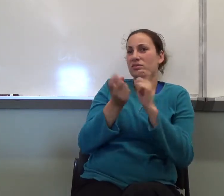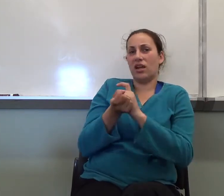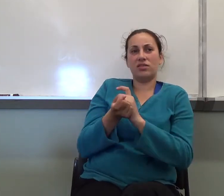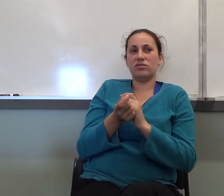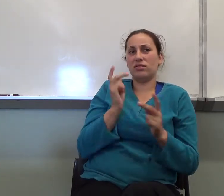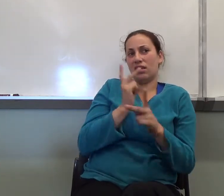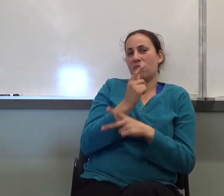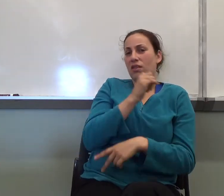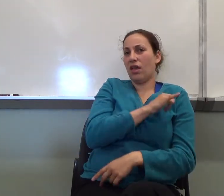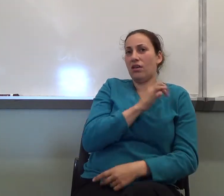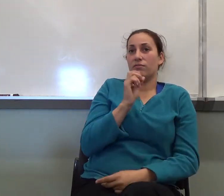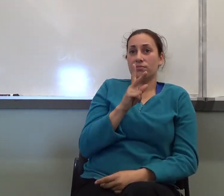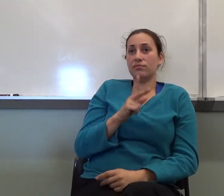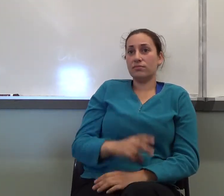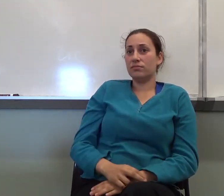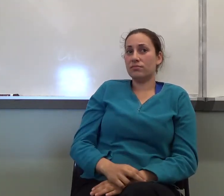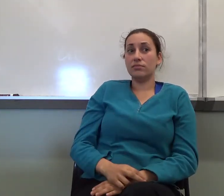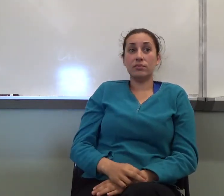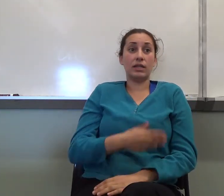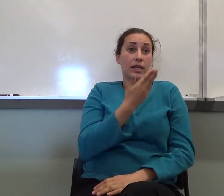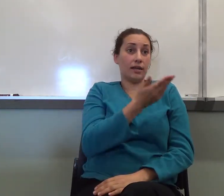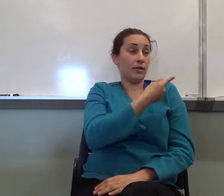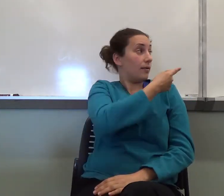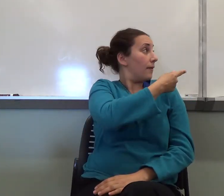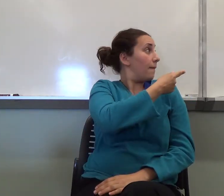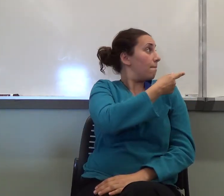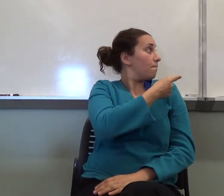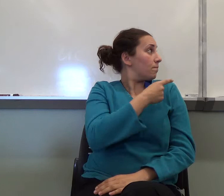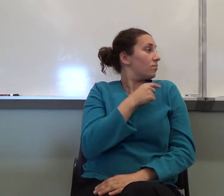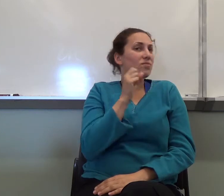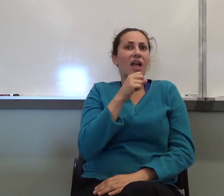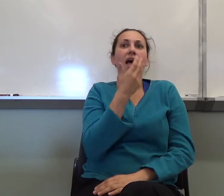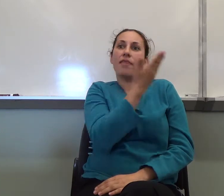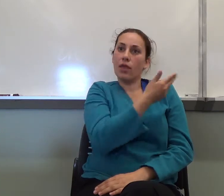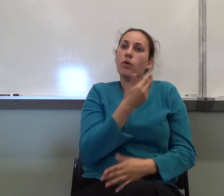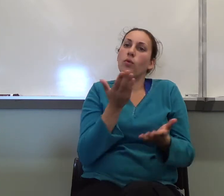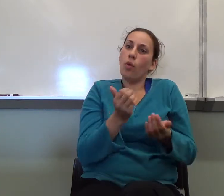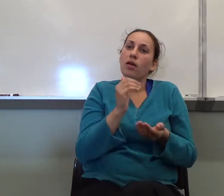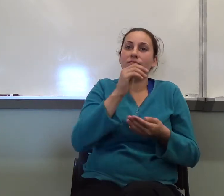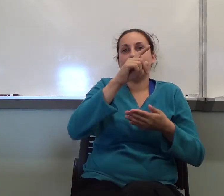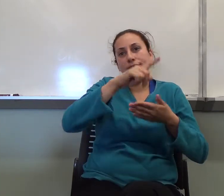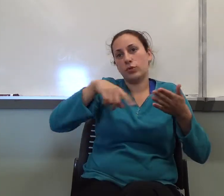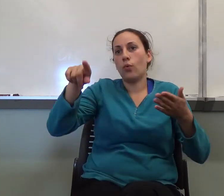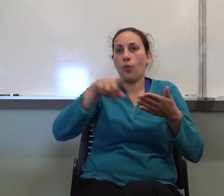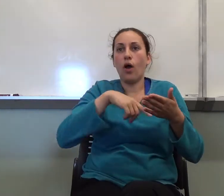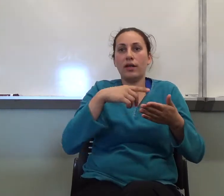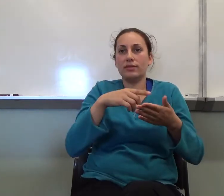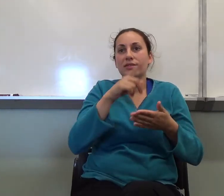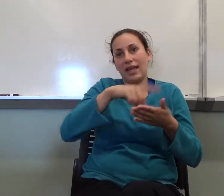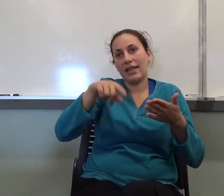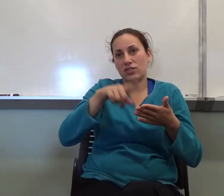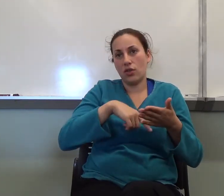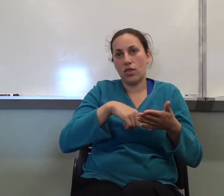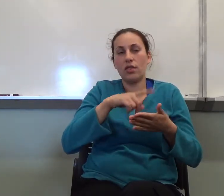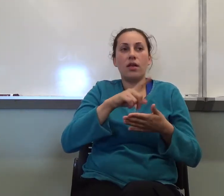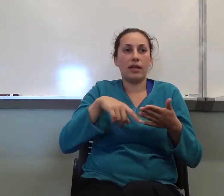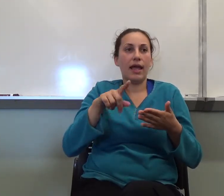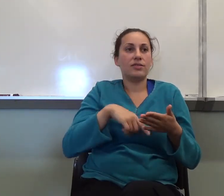into proportion form. Now here, at this point, certainly you want to do that. Right. You cancel. That's a canceling operation.